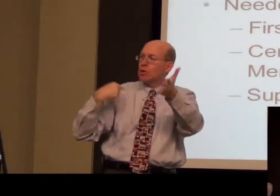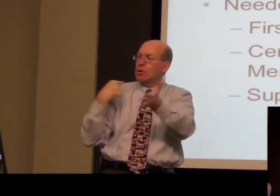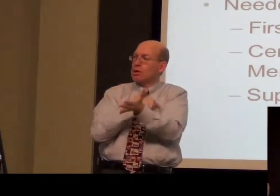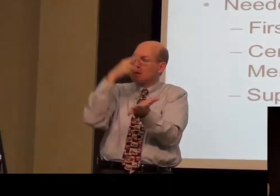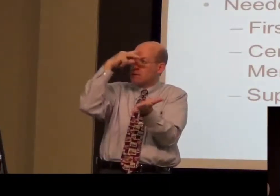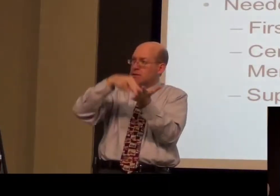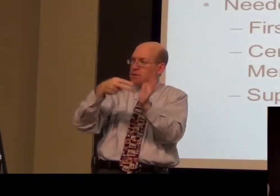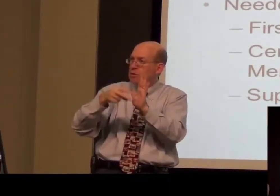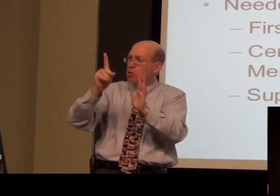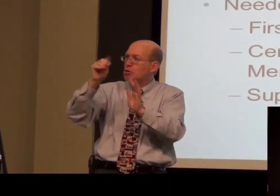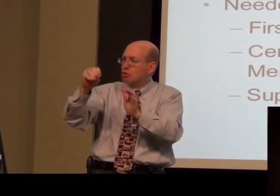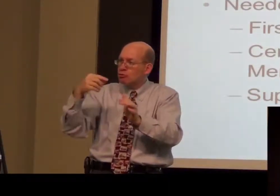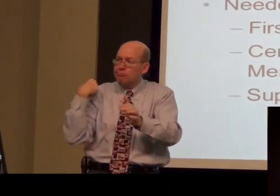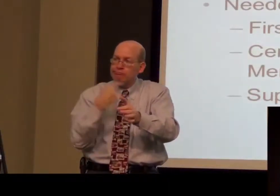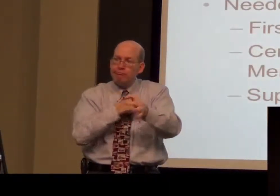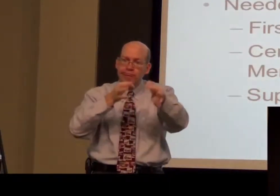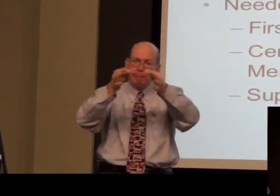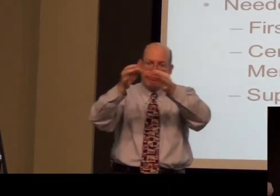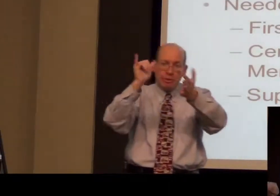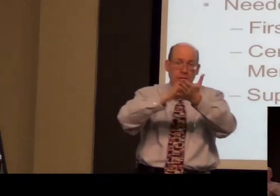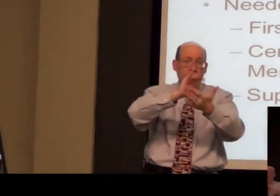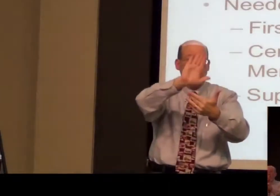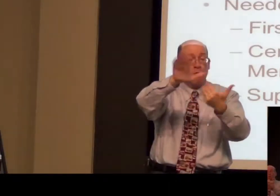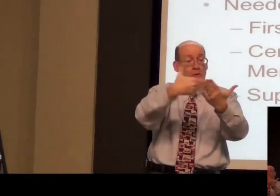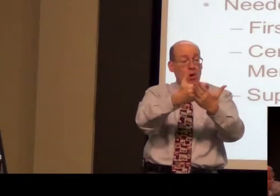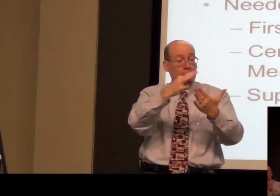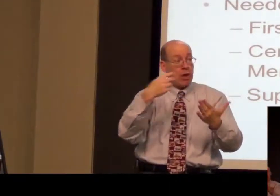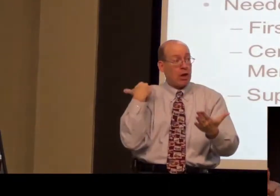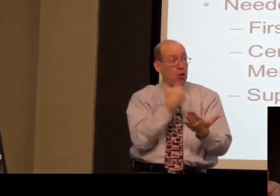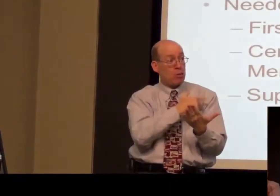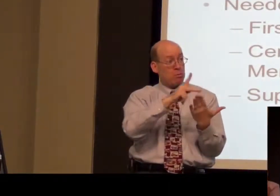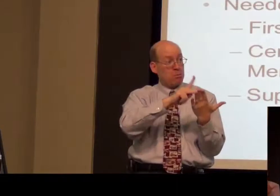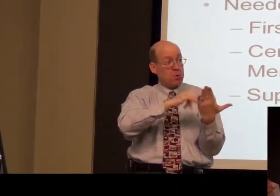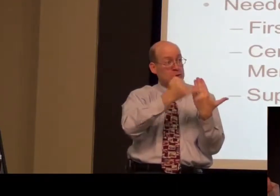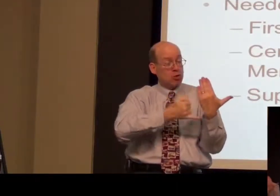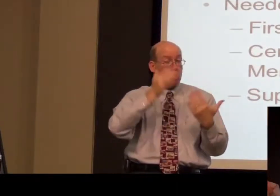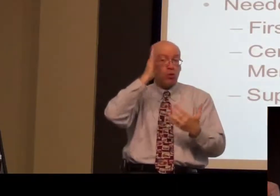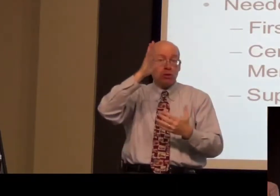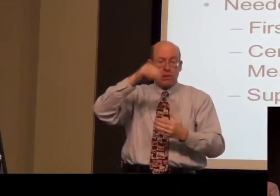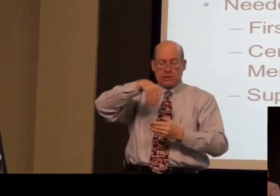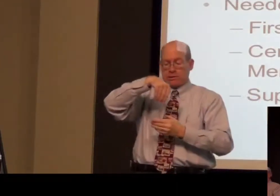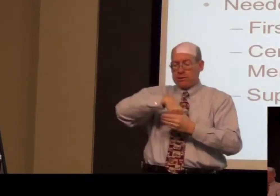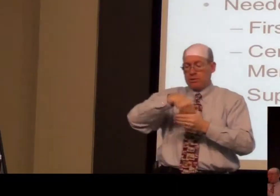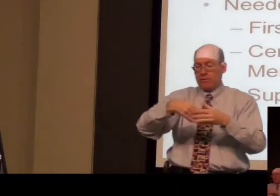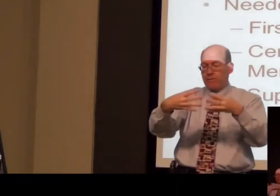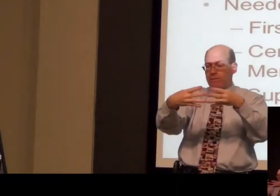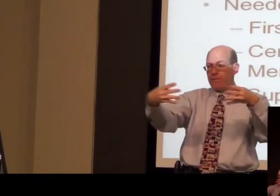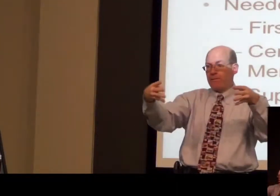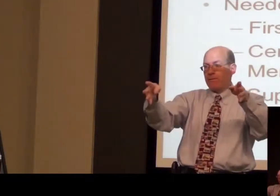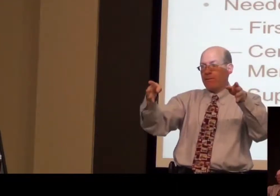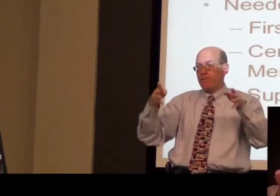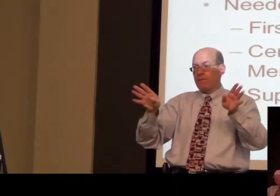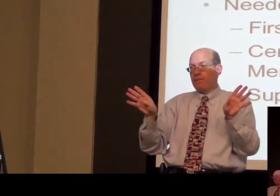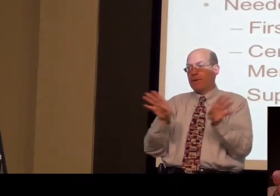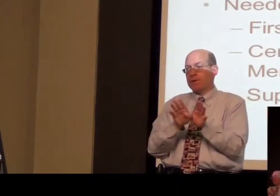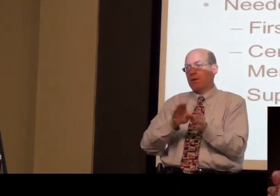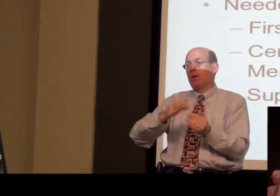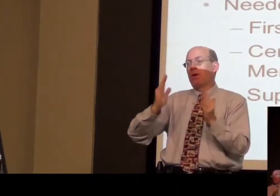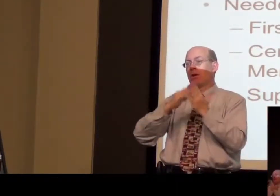conference there to present our ideas and our intentions for this new building project. But we wanted